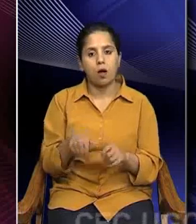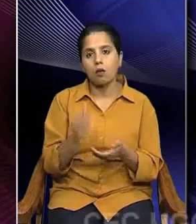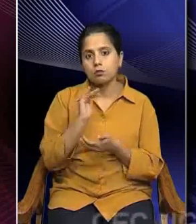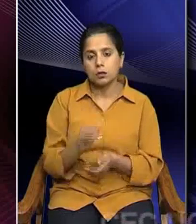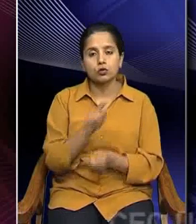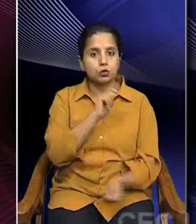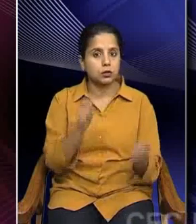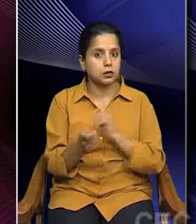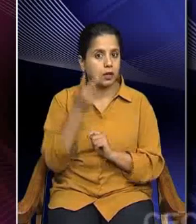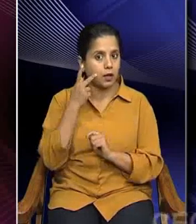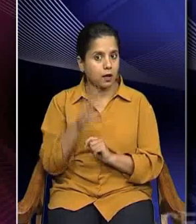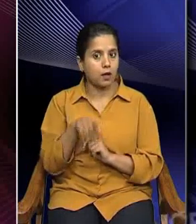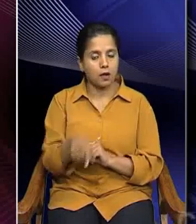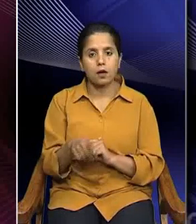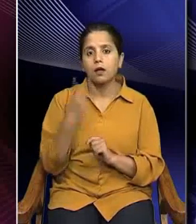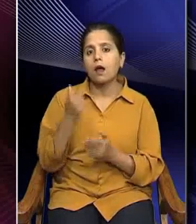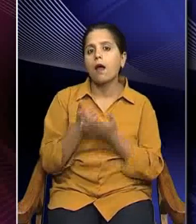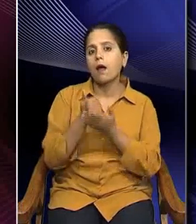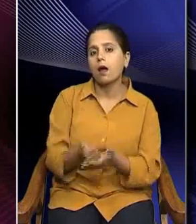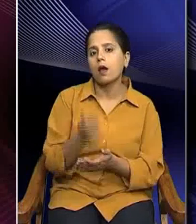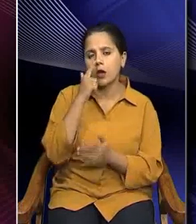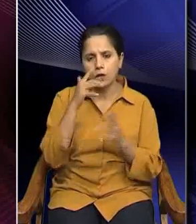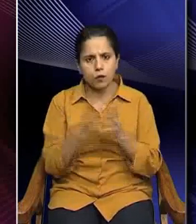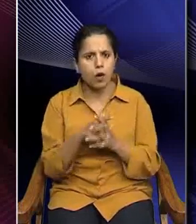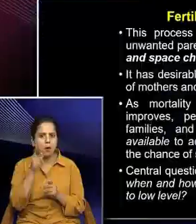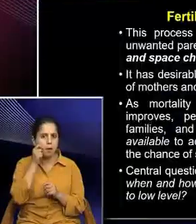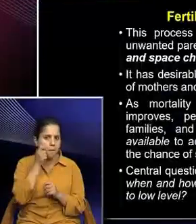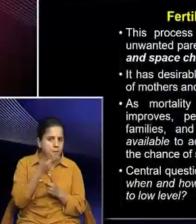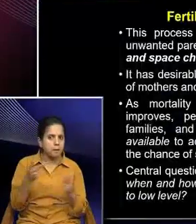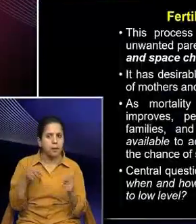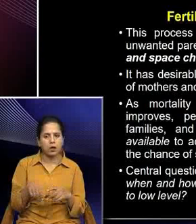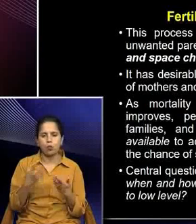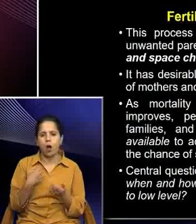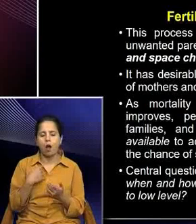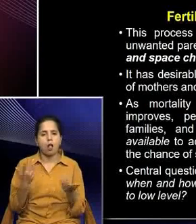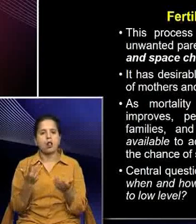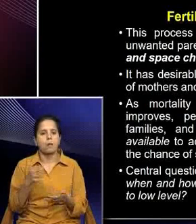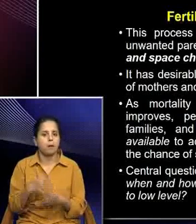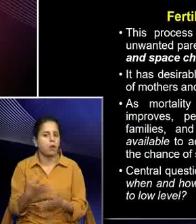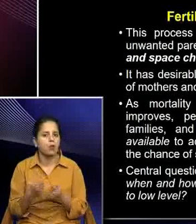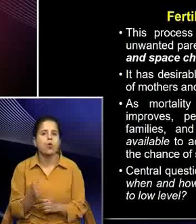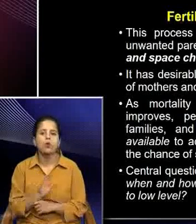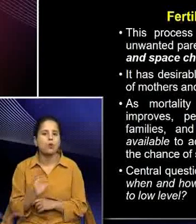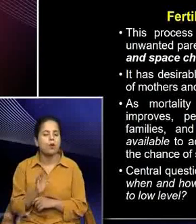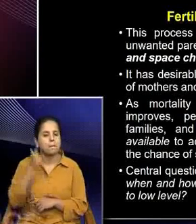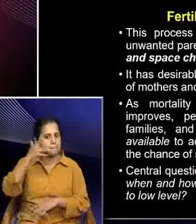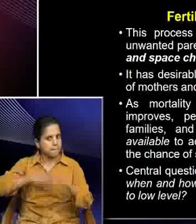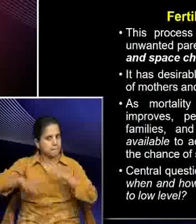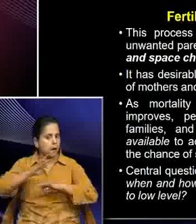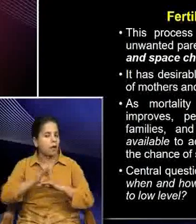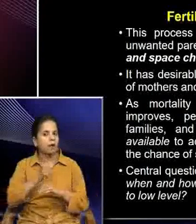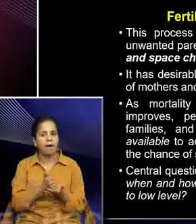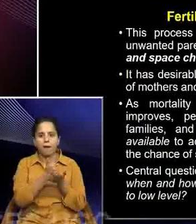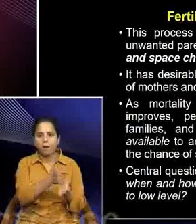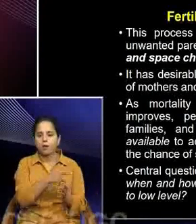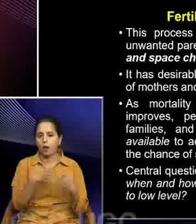it basically helps women and men to avoid unwanted parenthood and help them to achieve